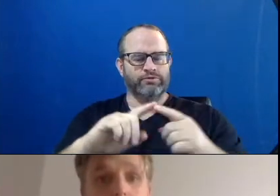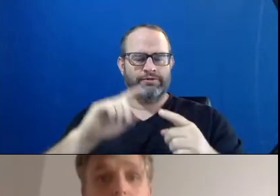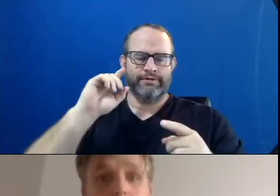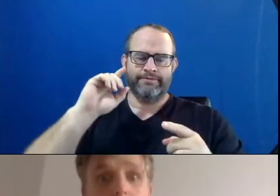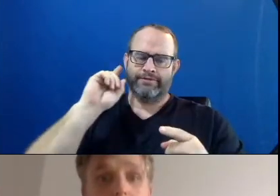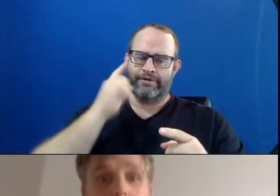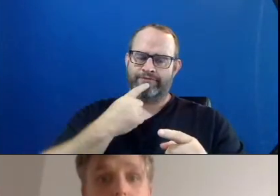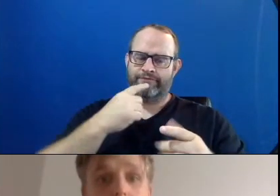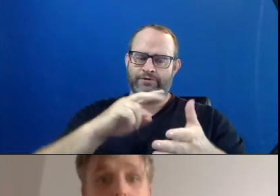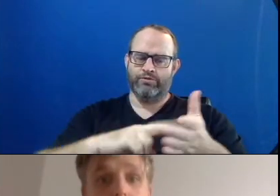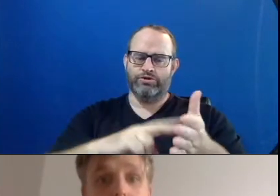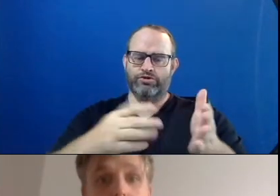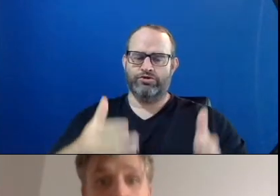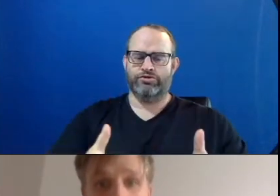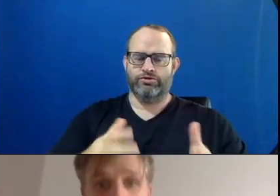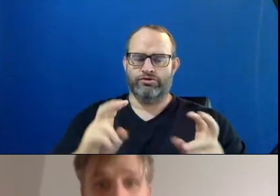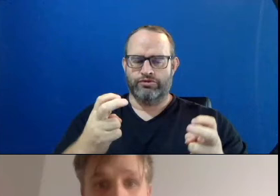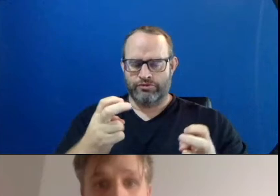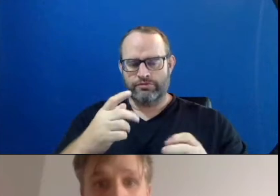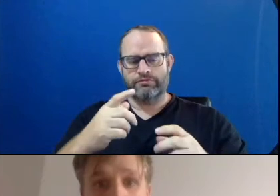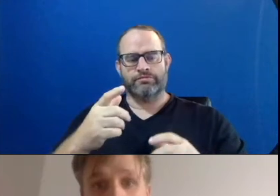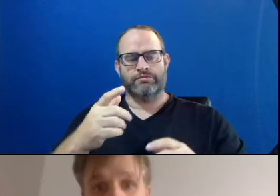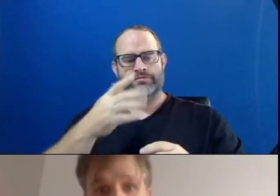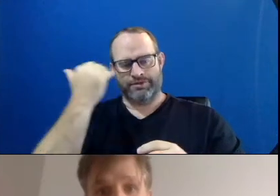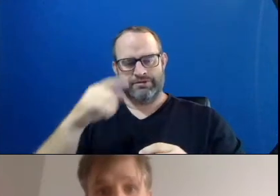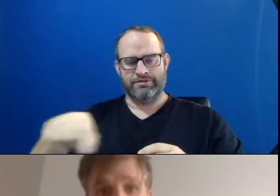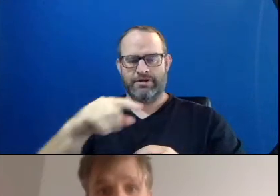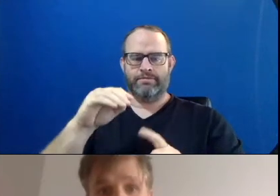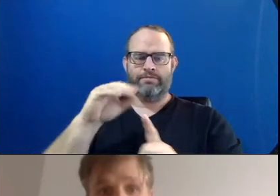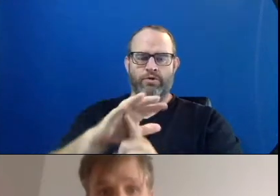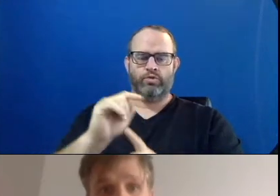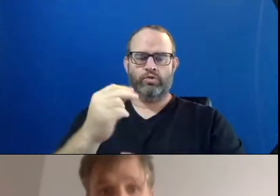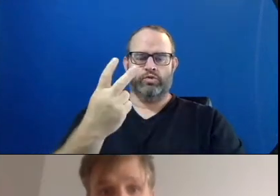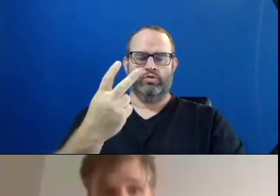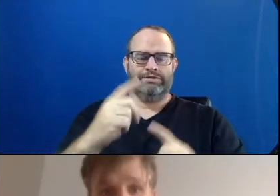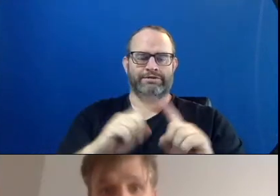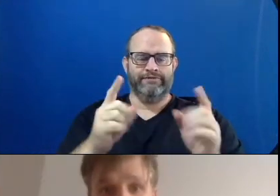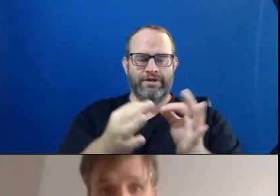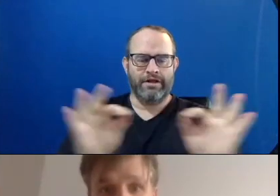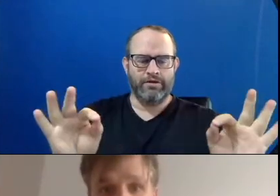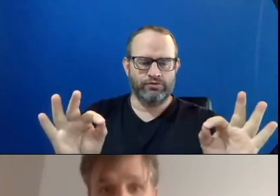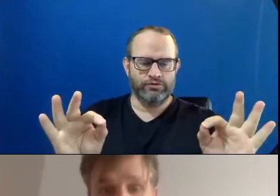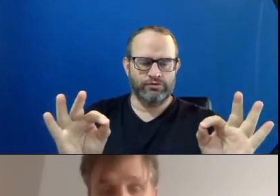Obviously, while we were researching and developing this, we wanted to make it more accessible for deaf readers